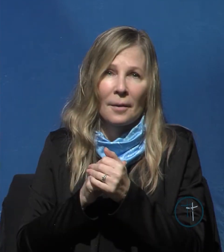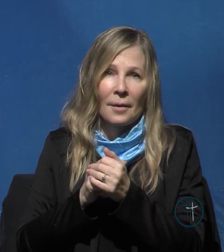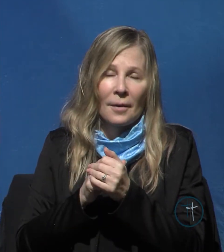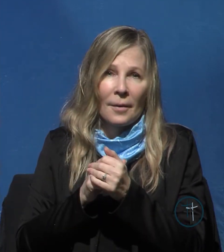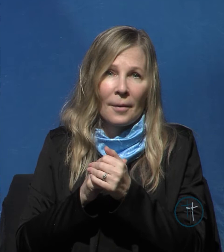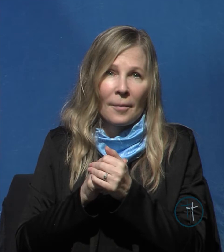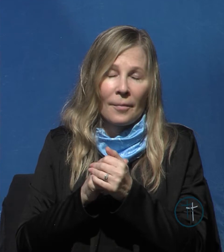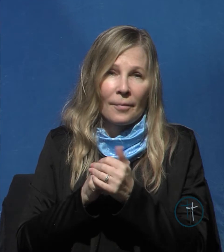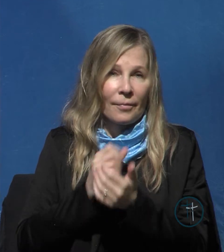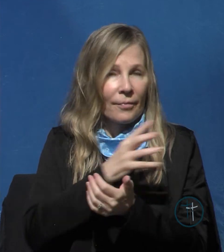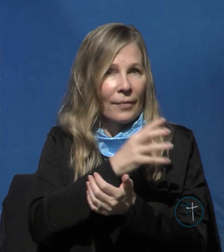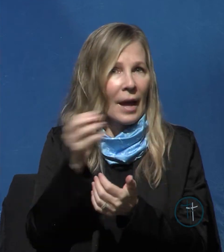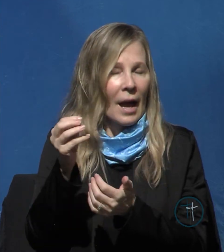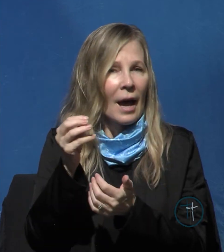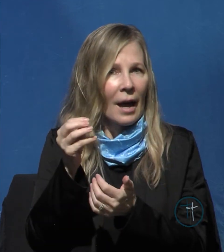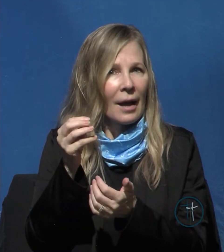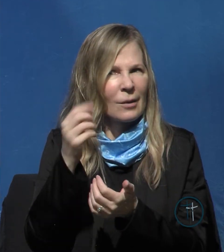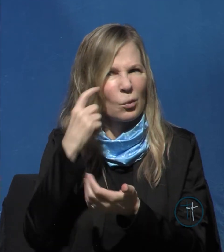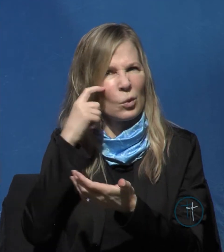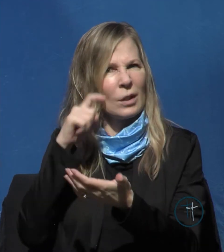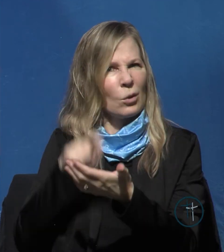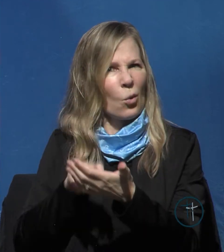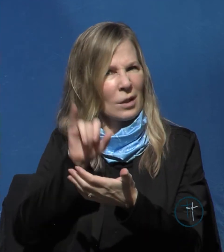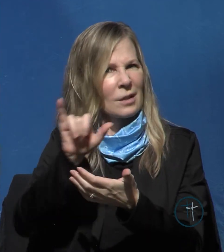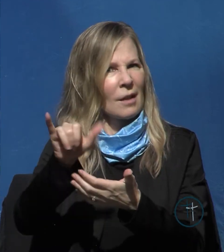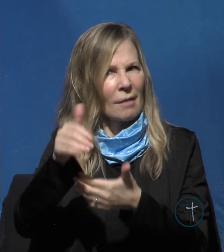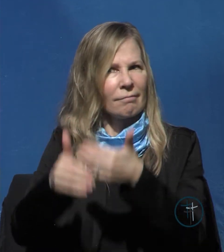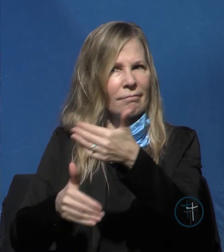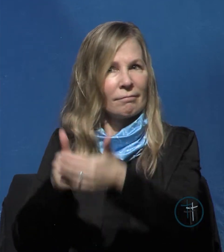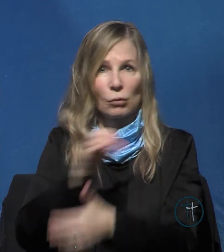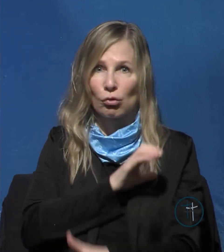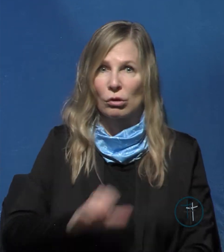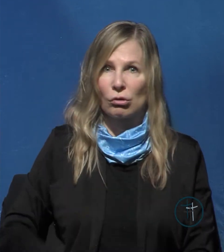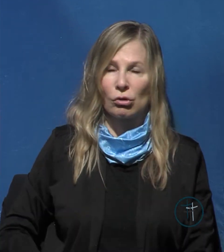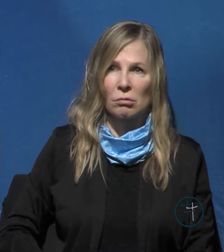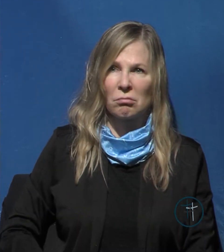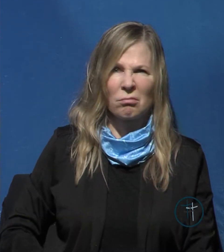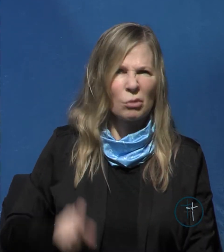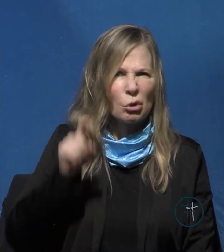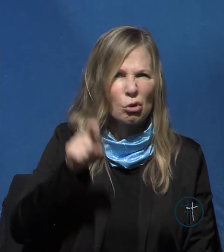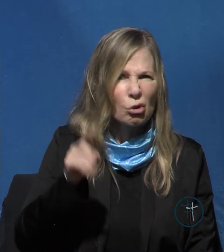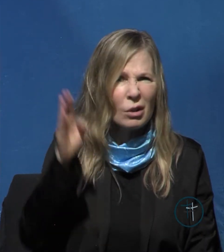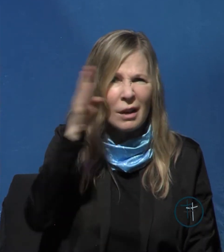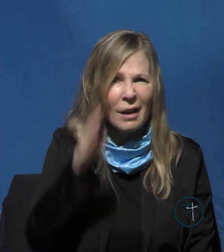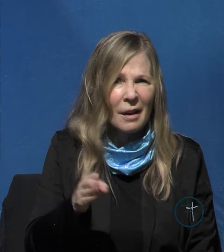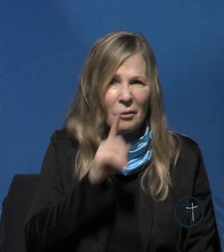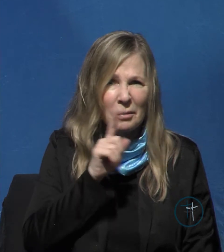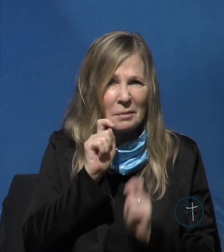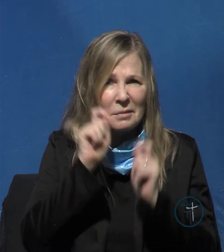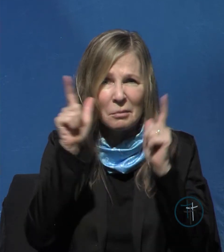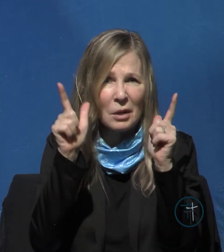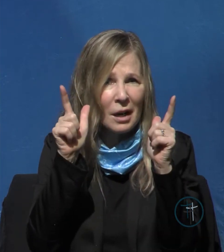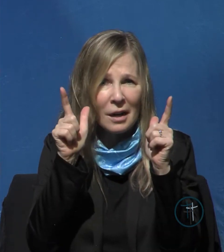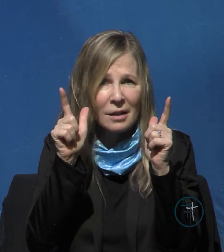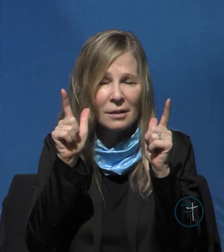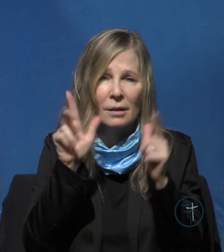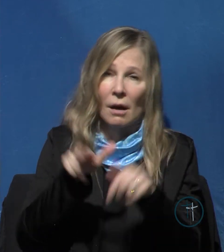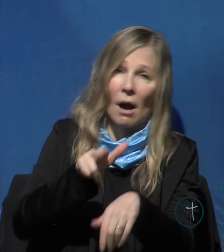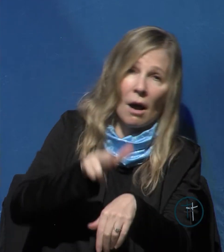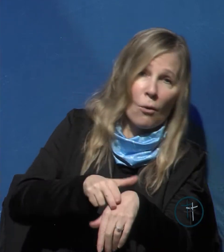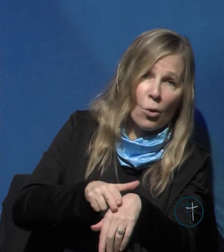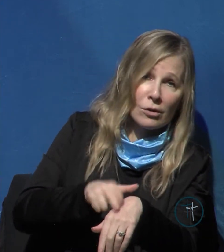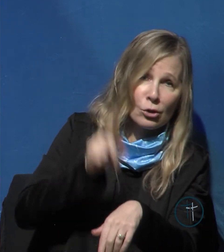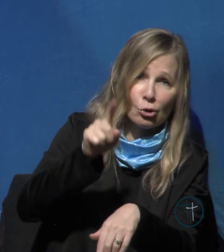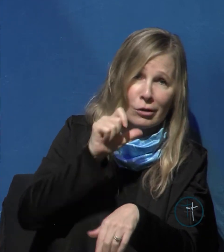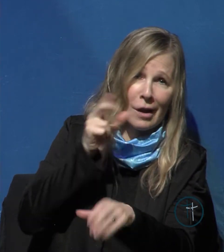And as we see something like that play out, of course, as Christians, we should never be surprised. Certainly, we should never join in